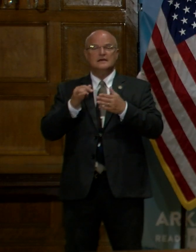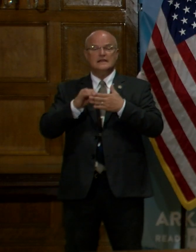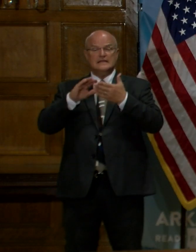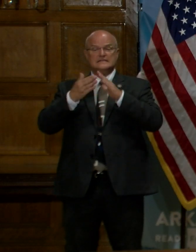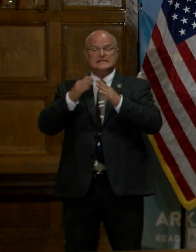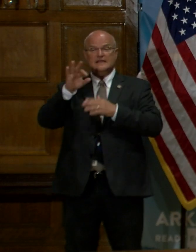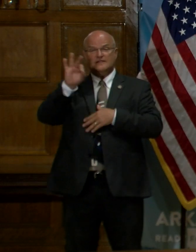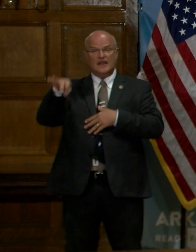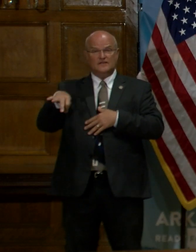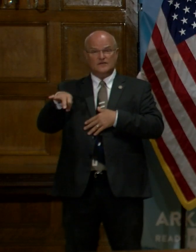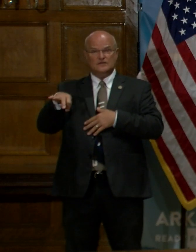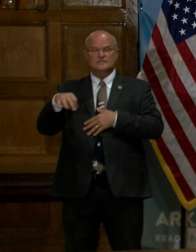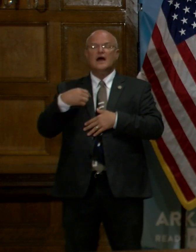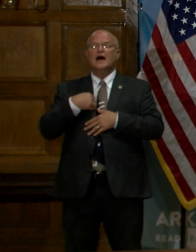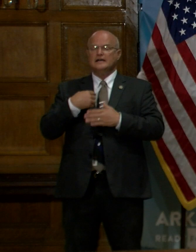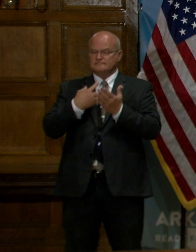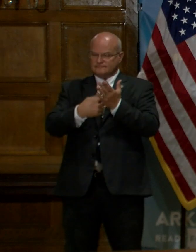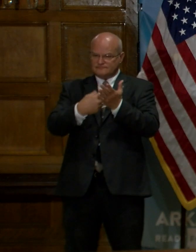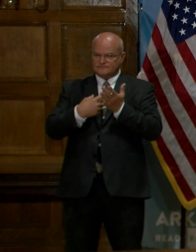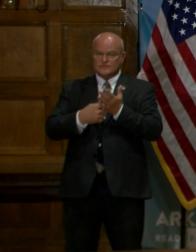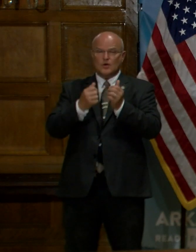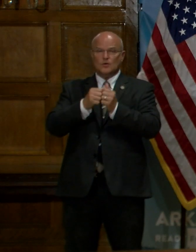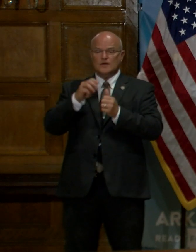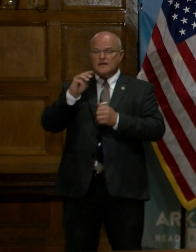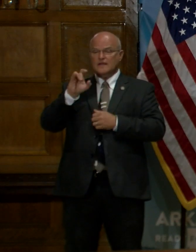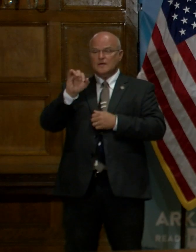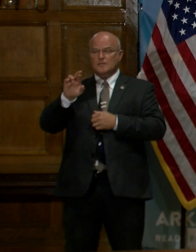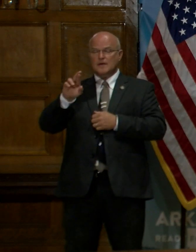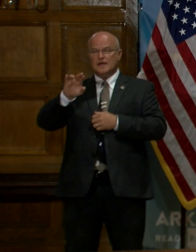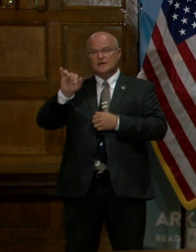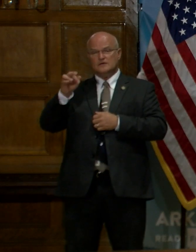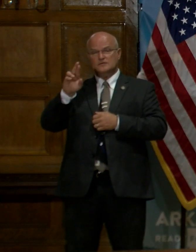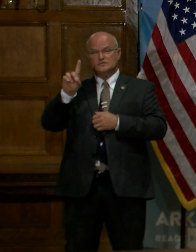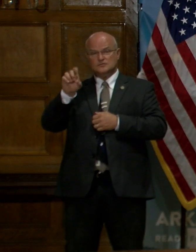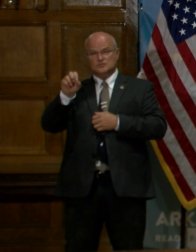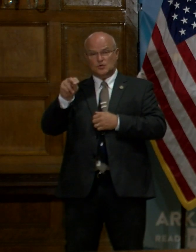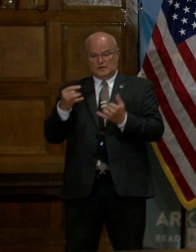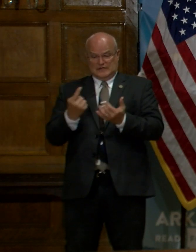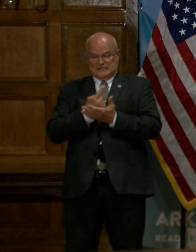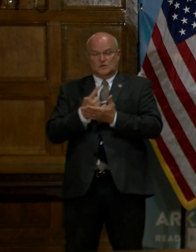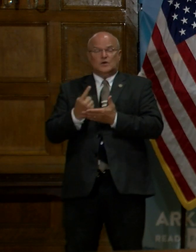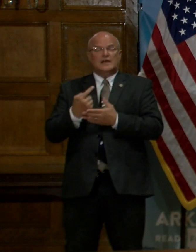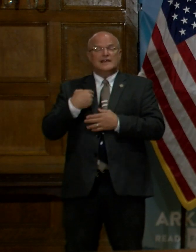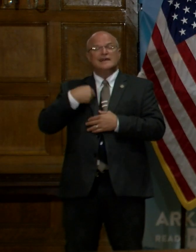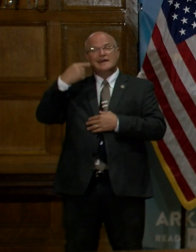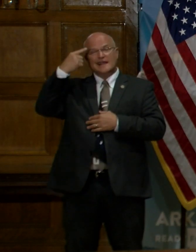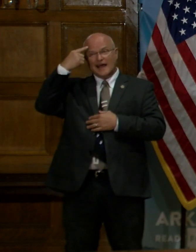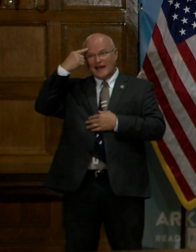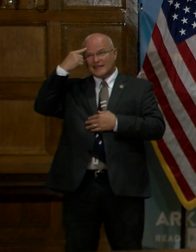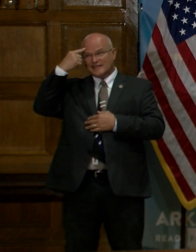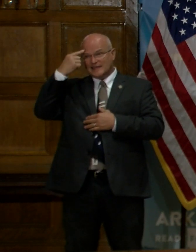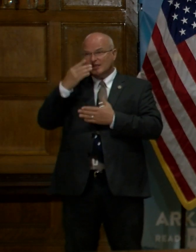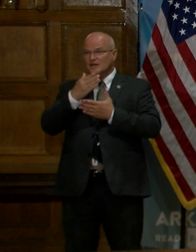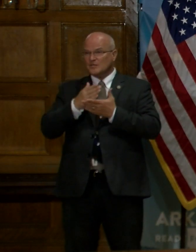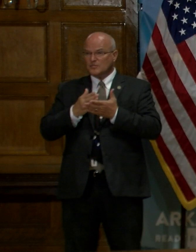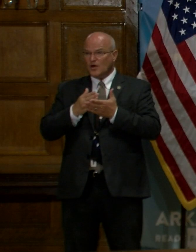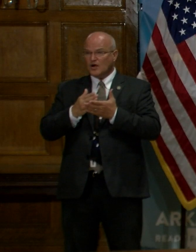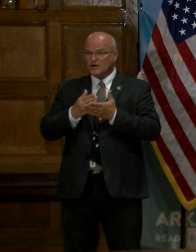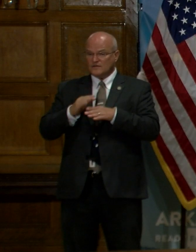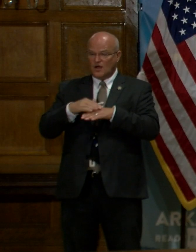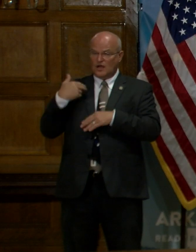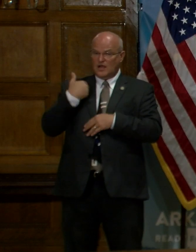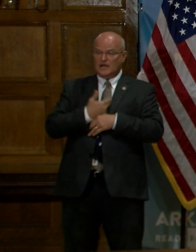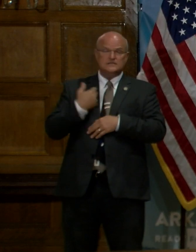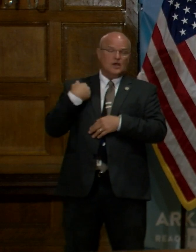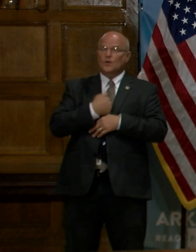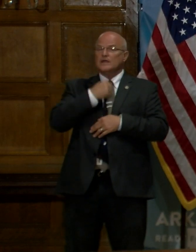the city of Fayetteville, I had a great conversation with Mayor Jordan this week. I think it was part on us that